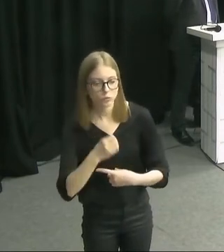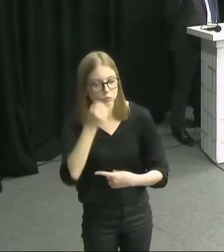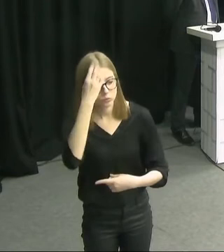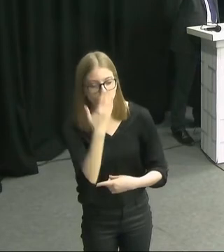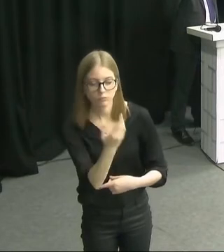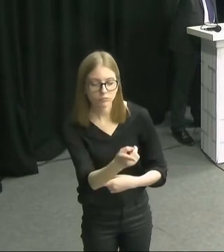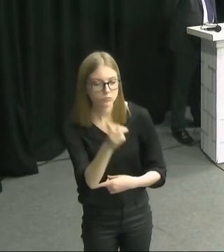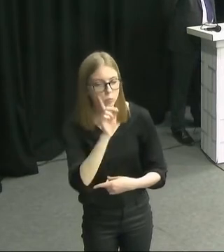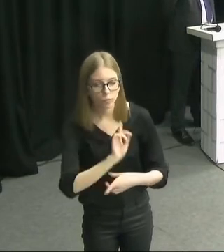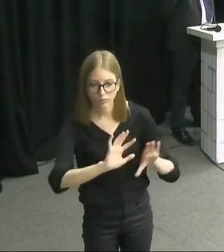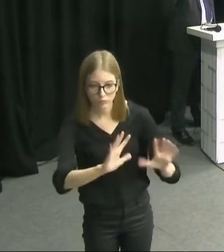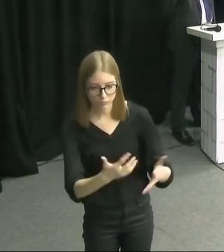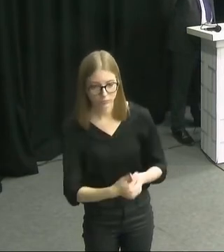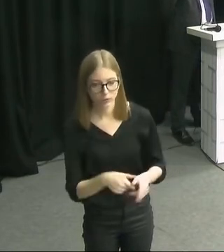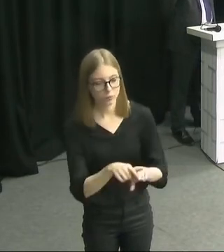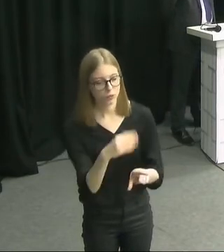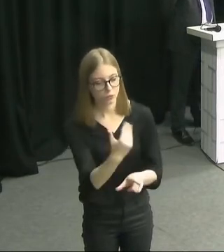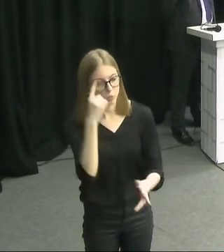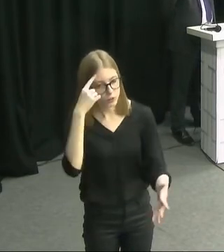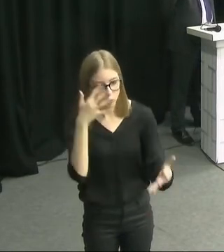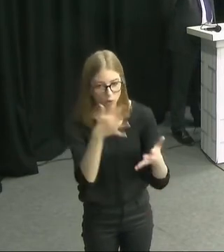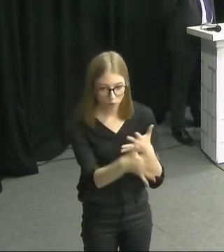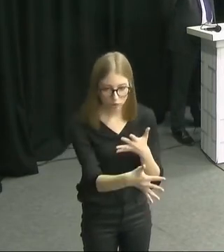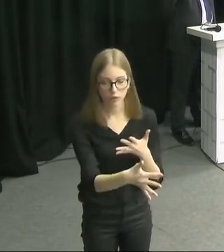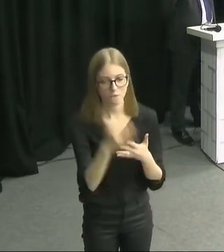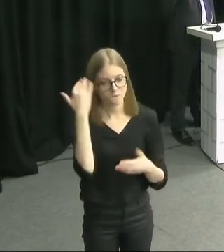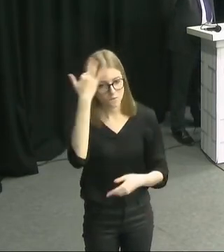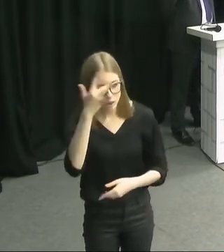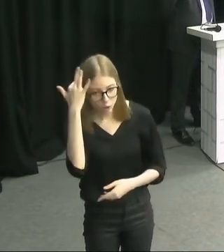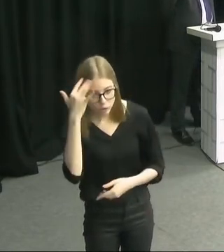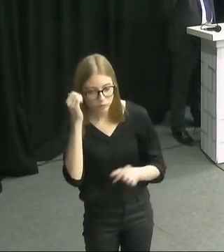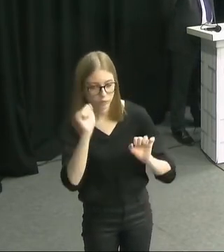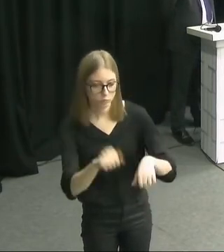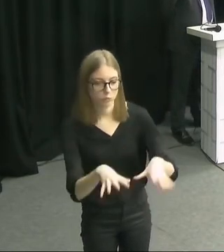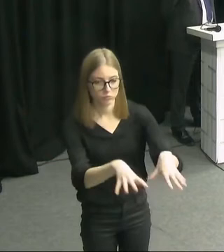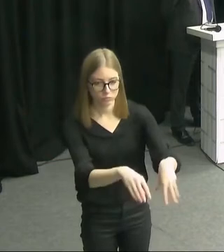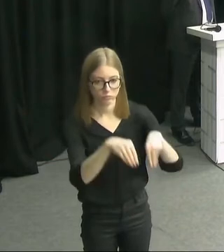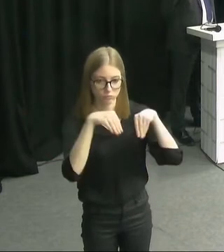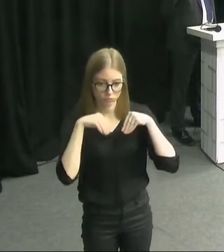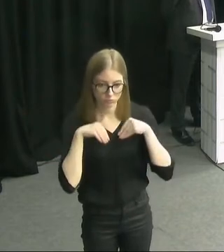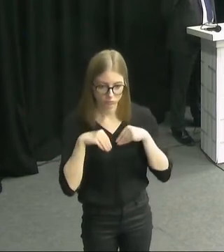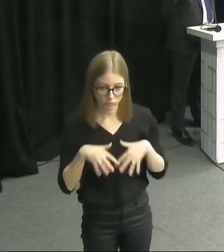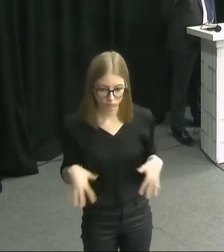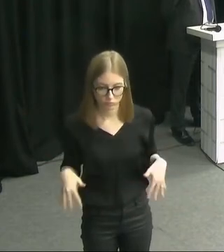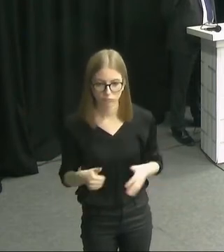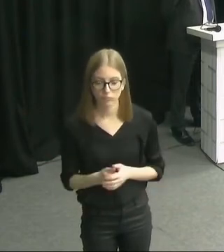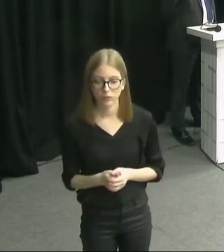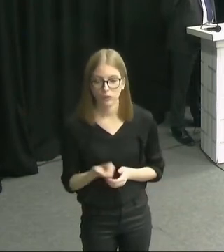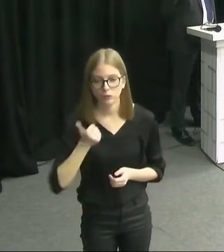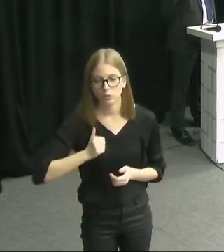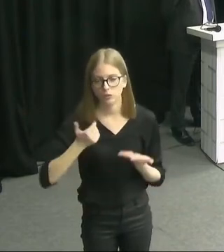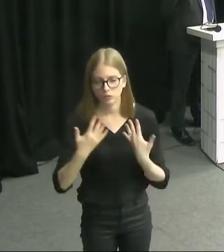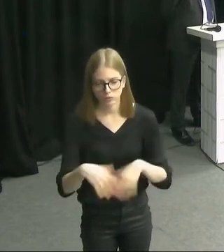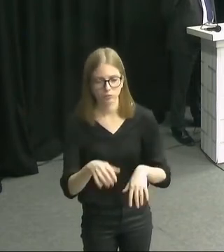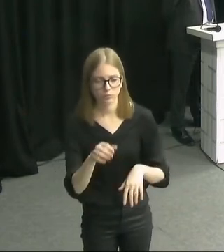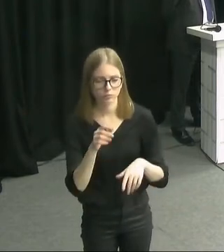It is important to allow the student to integrate in the current environment. We also need to take into account that the